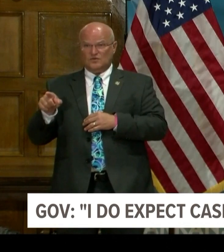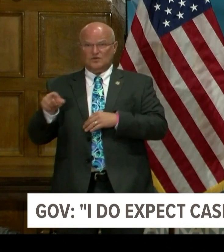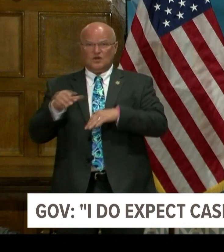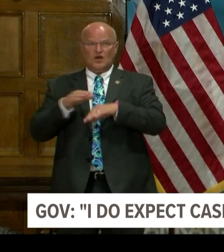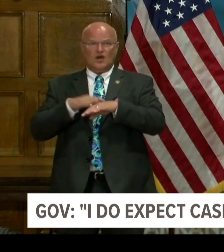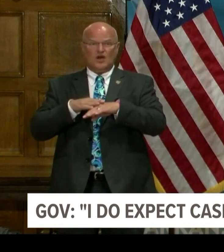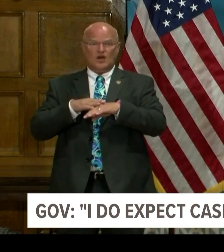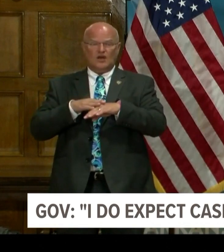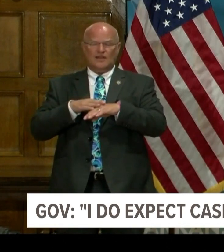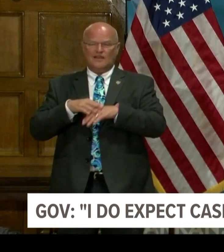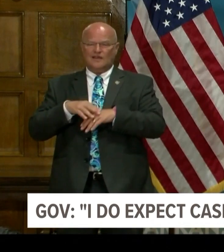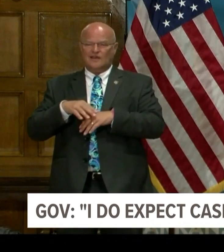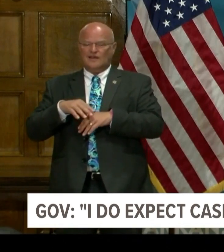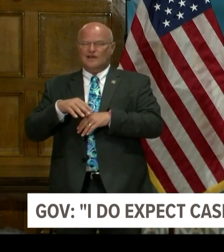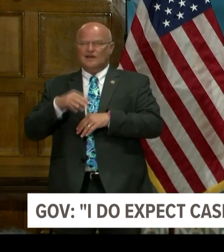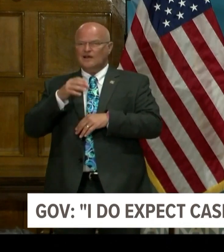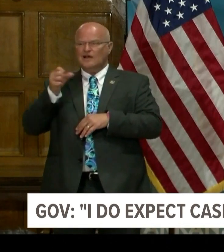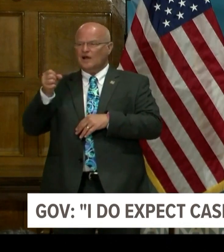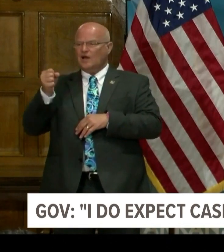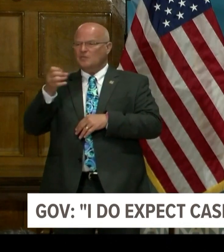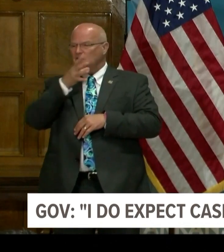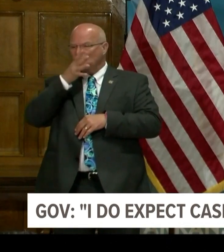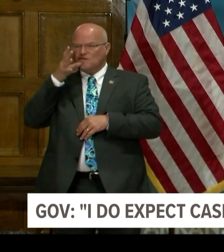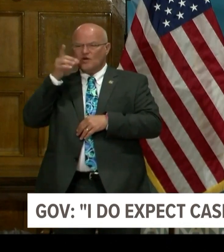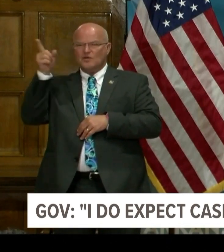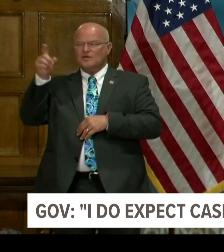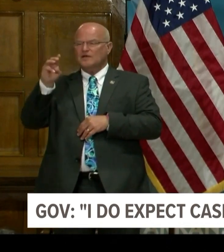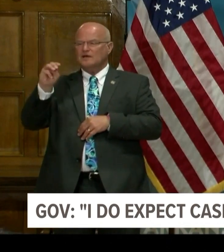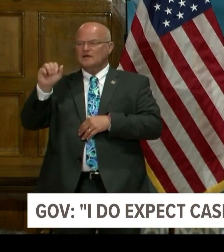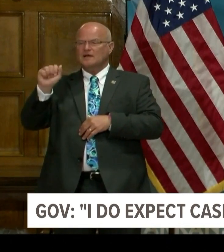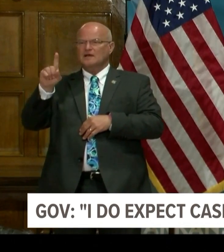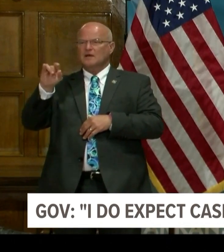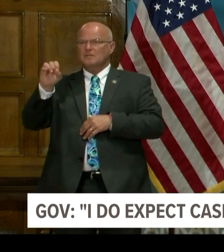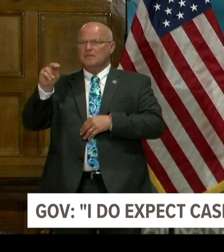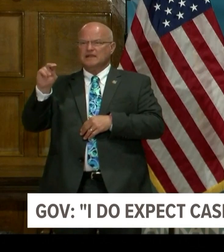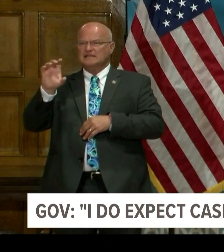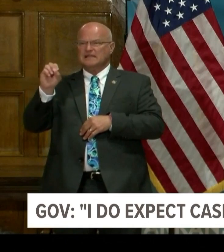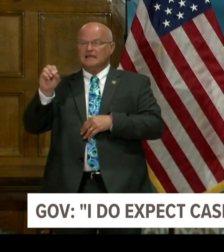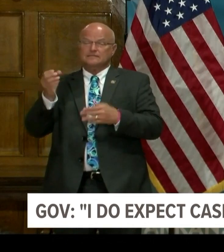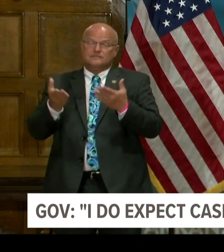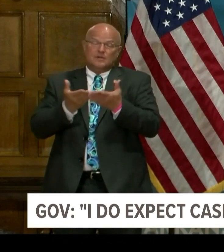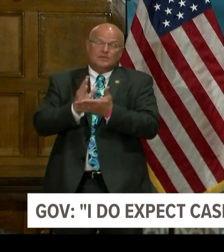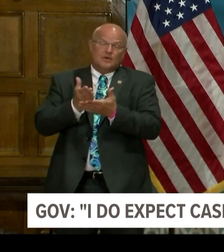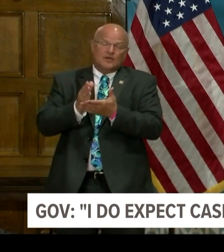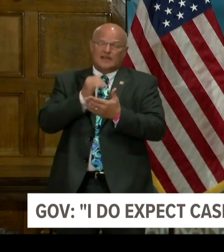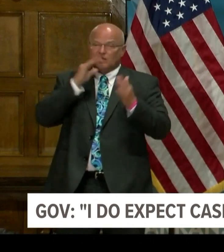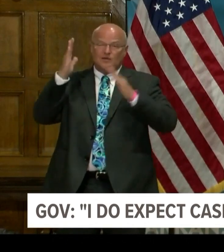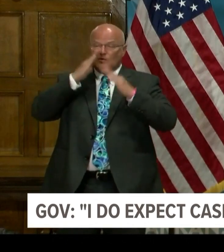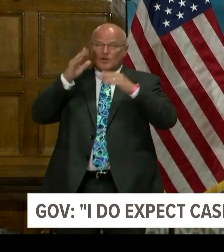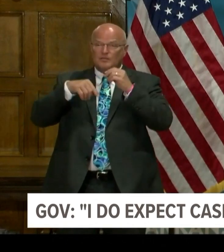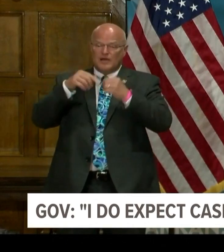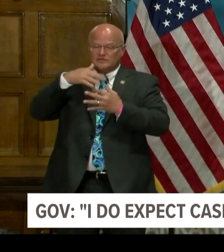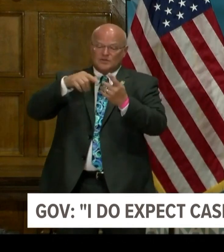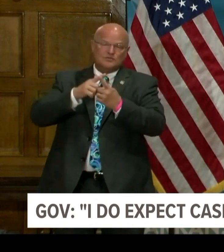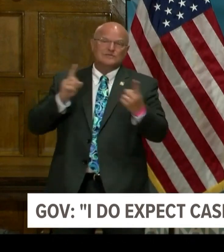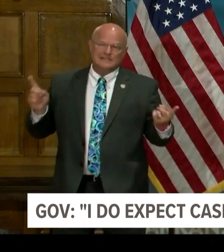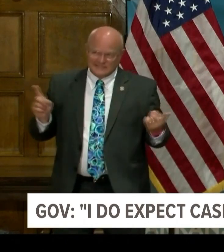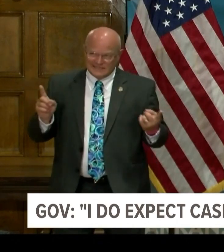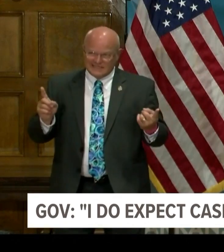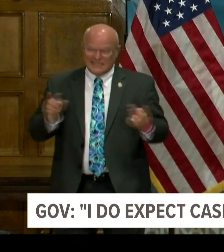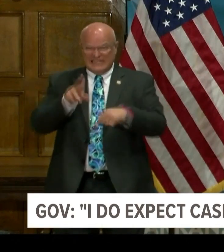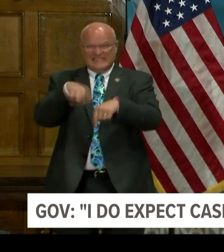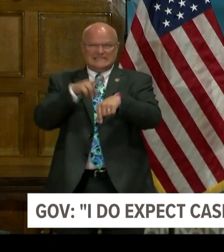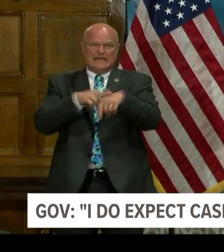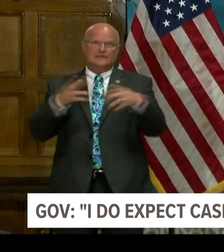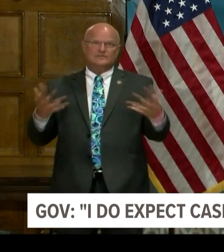on a dairy farm in Madison County, you're probably okay. You don't even have to worry about social distancing.